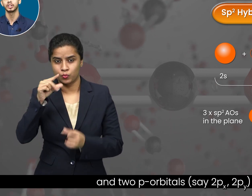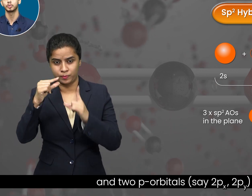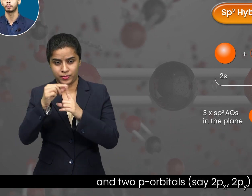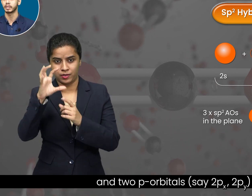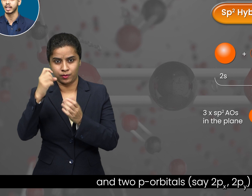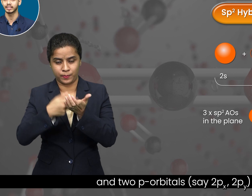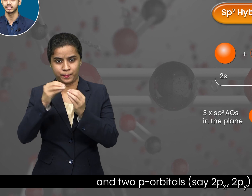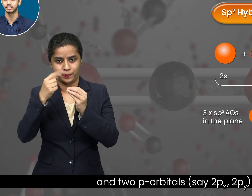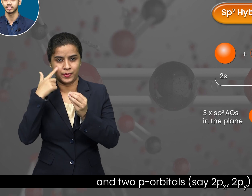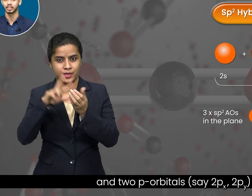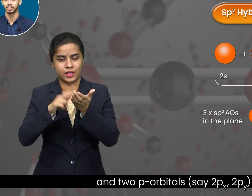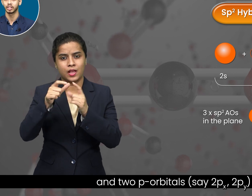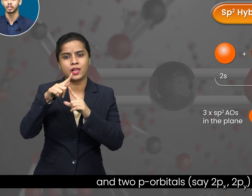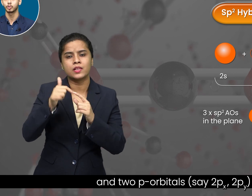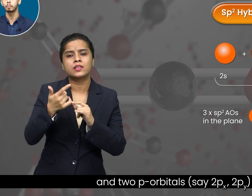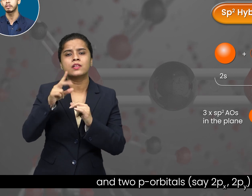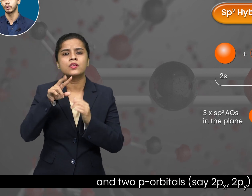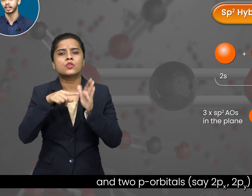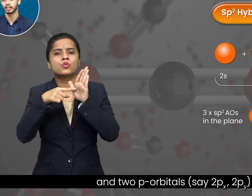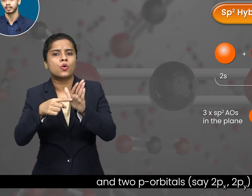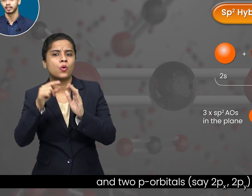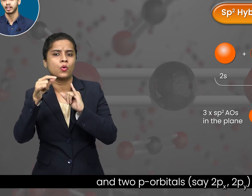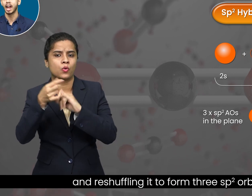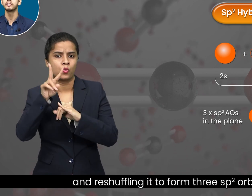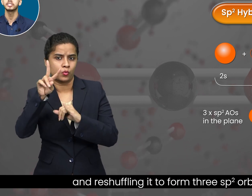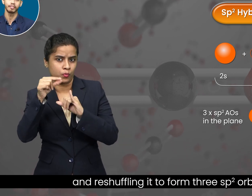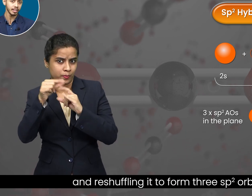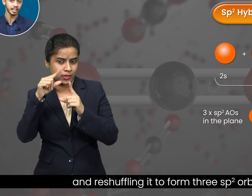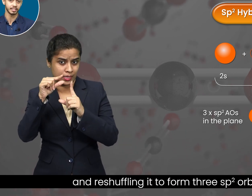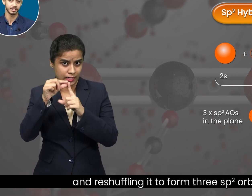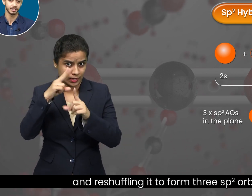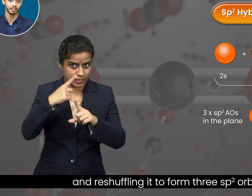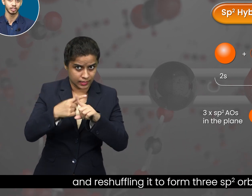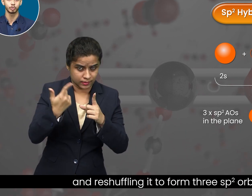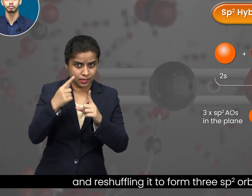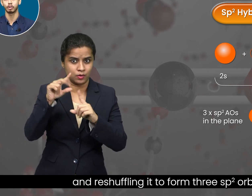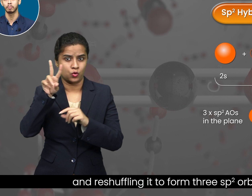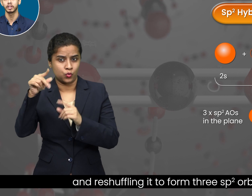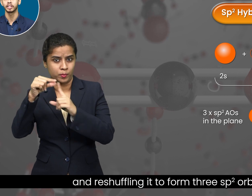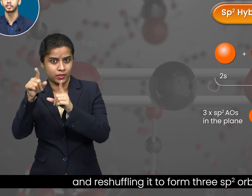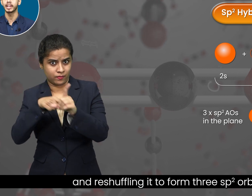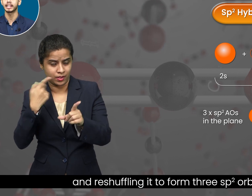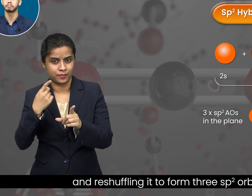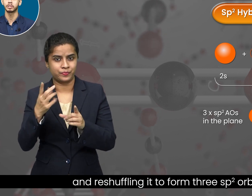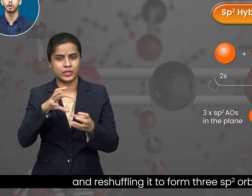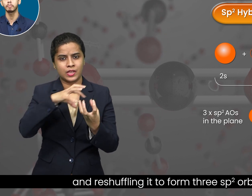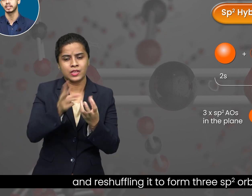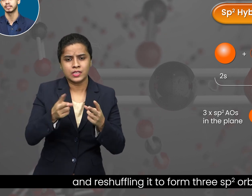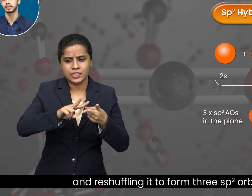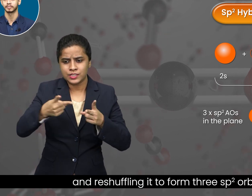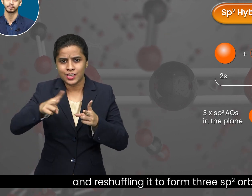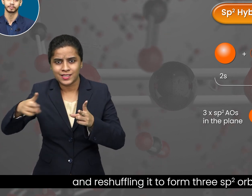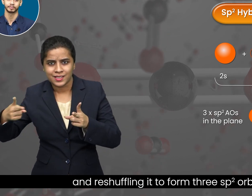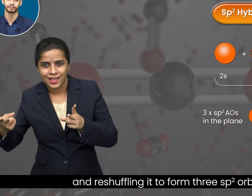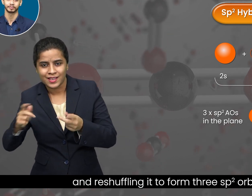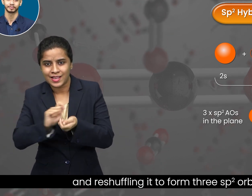say 2px, 2py, and reshuffling it to form 3 sp2